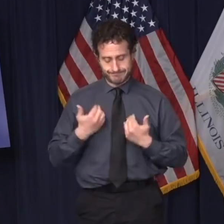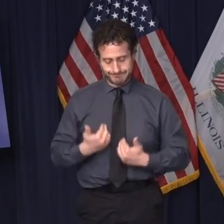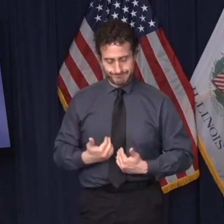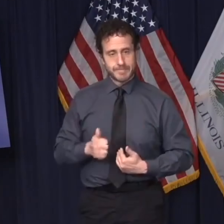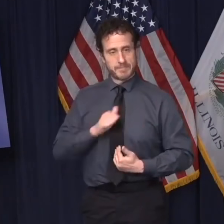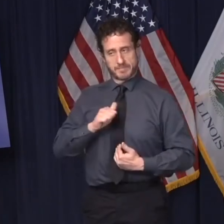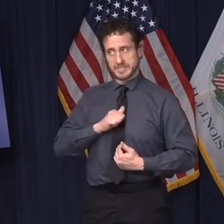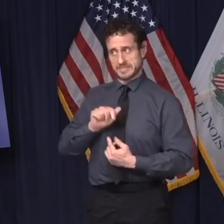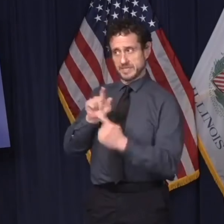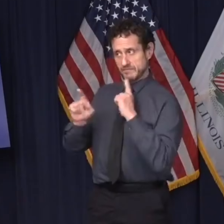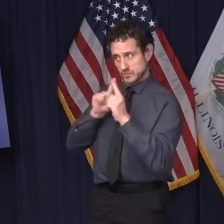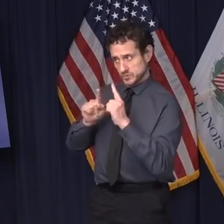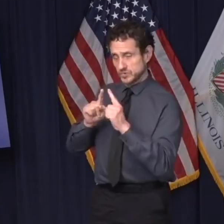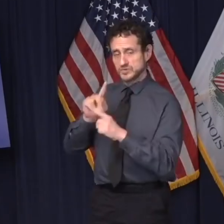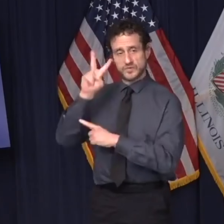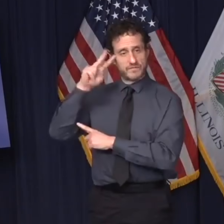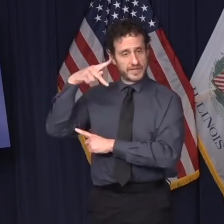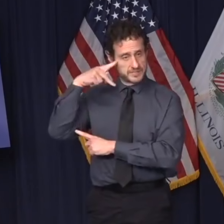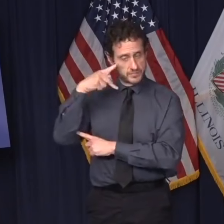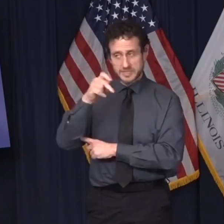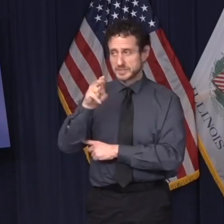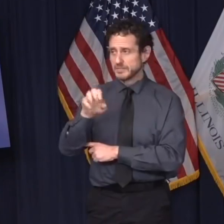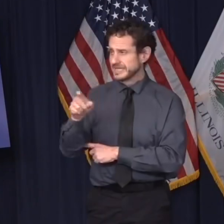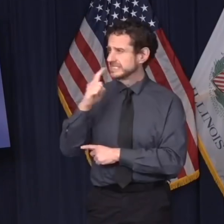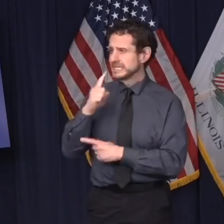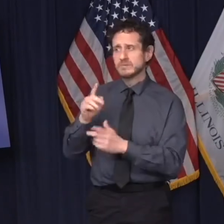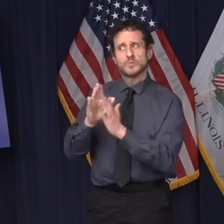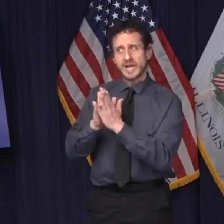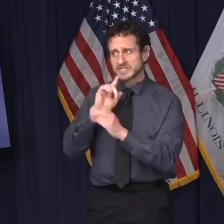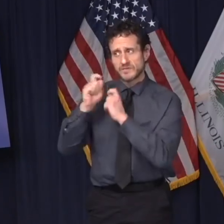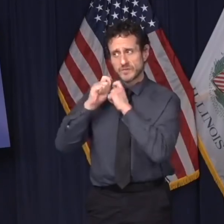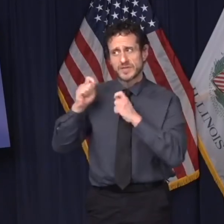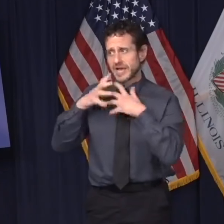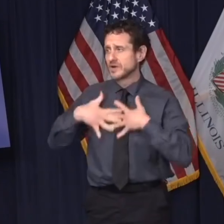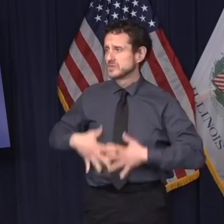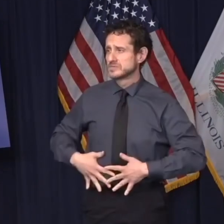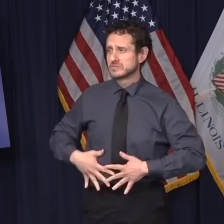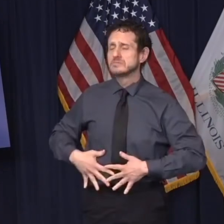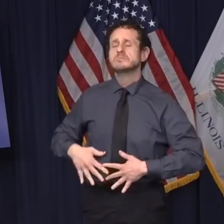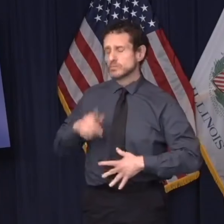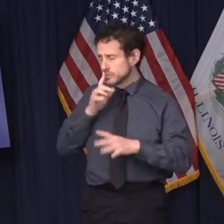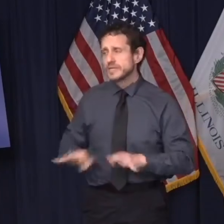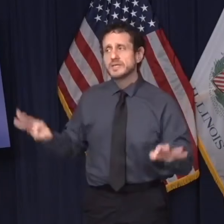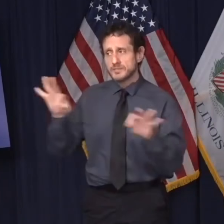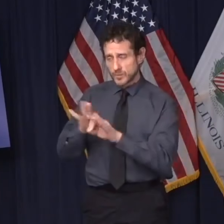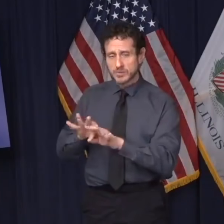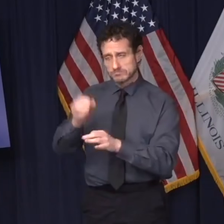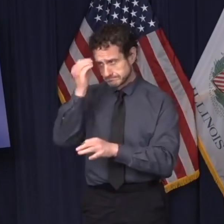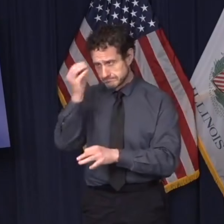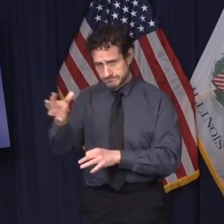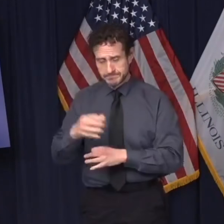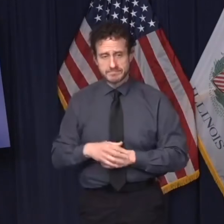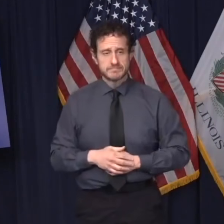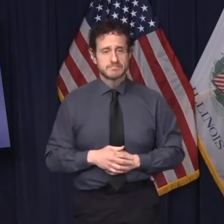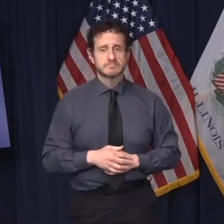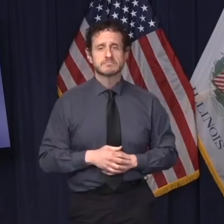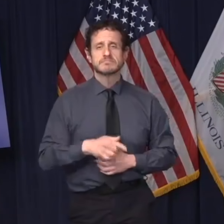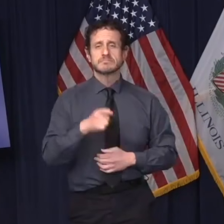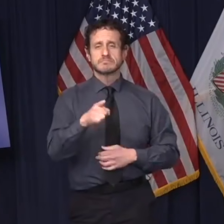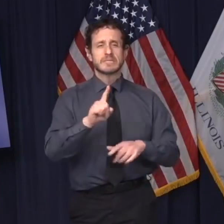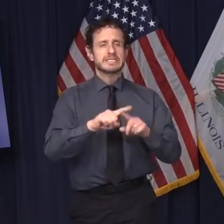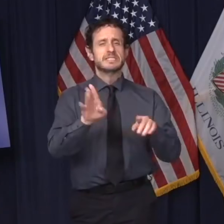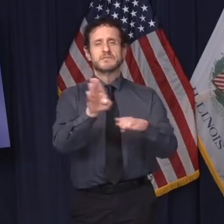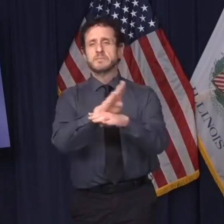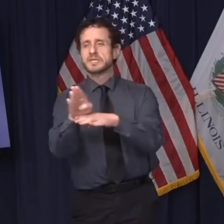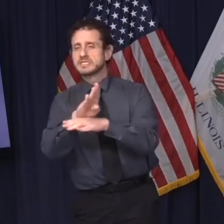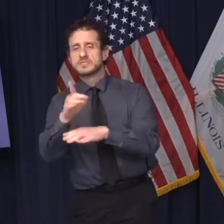Vice President Pence about the importance of this ask. We also have outstanding orders with our suppliers due to